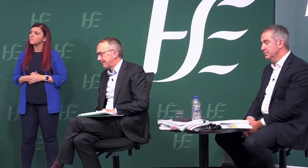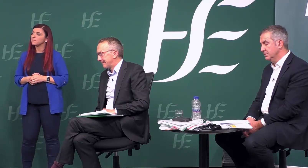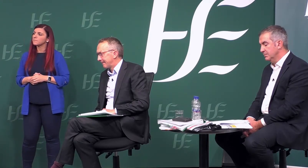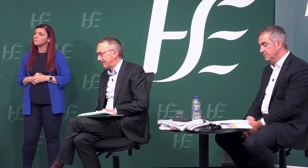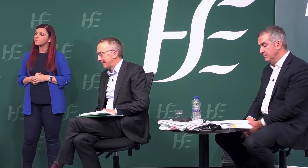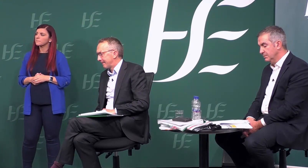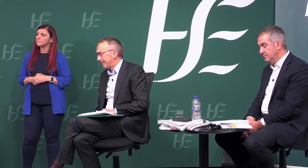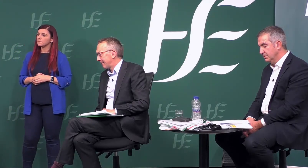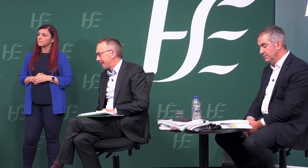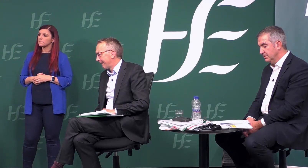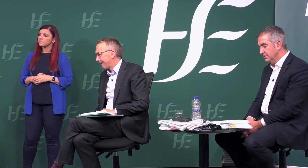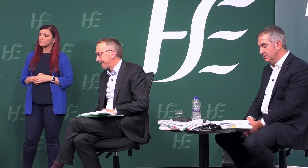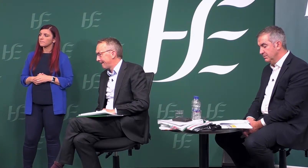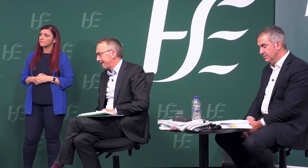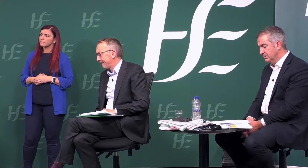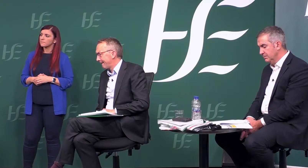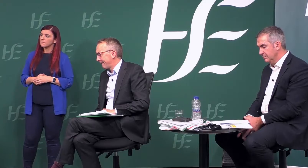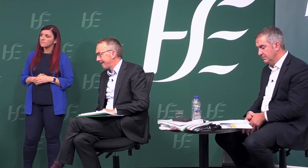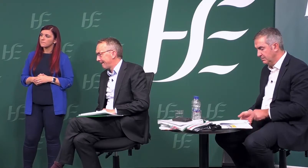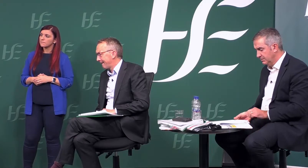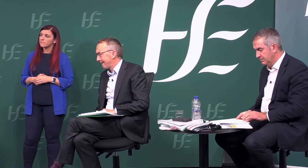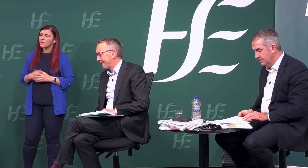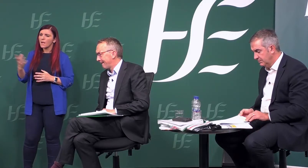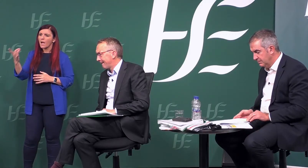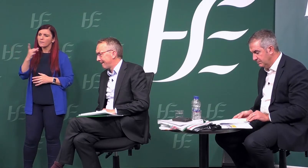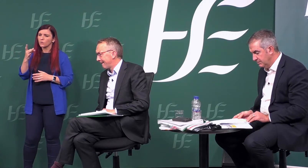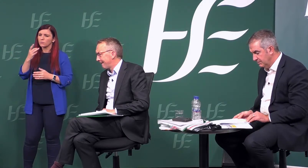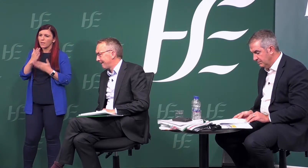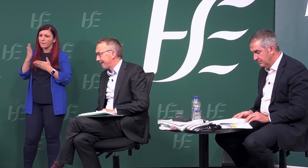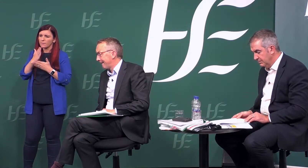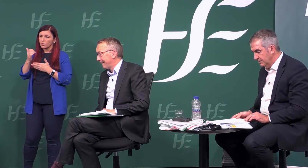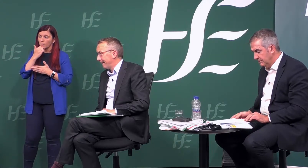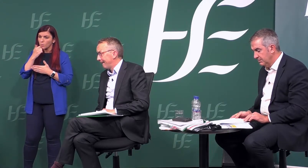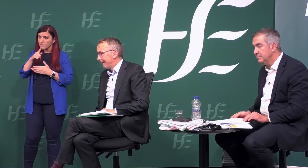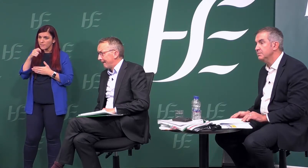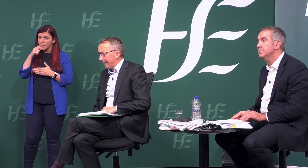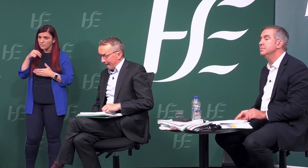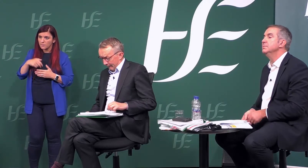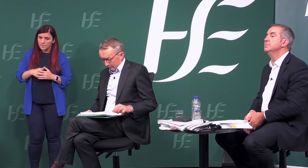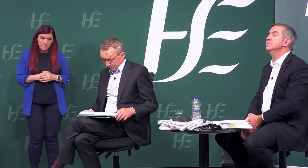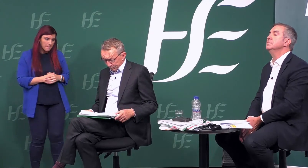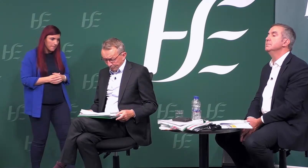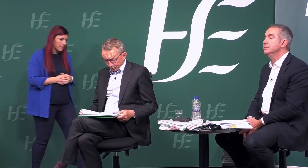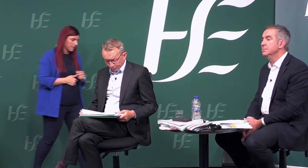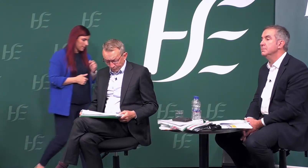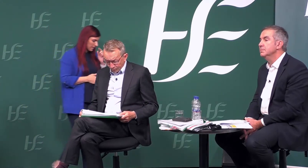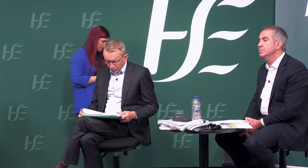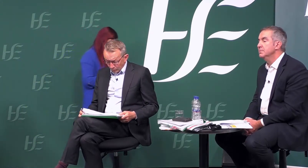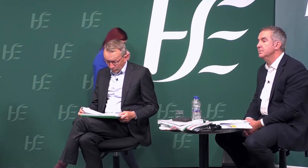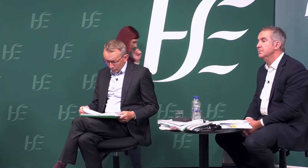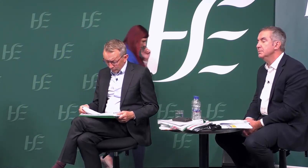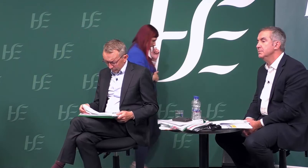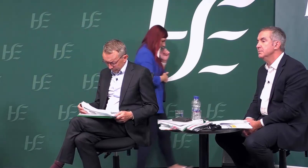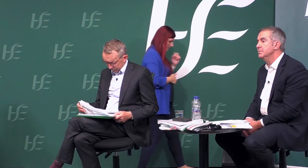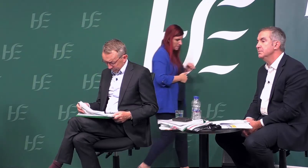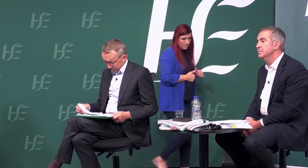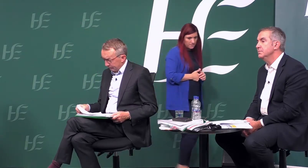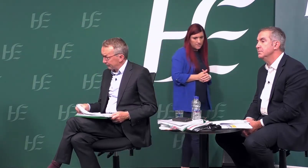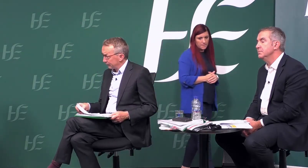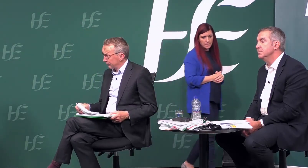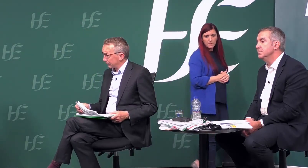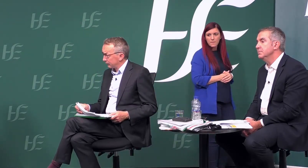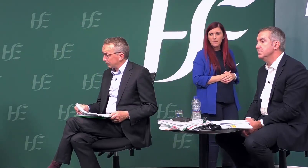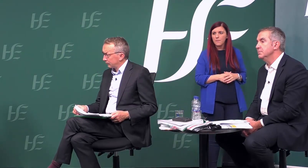Can I just get a point of clarification on the numbers? Damien, you said there was about 305,000 healthcare workers to get boosted. I was just checking up the